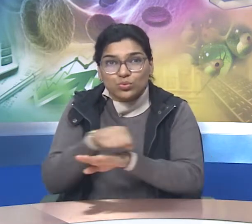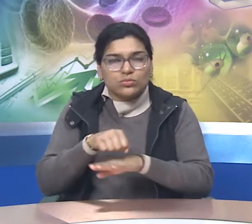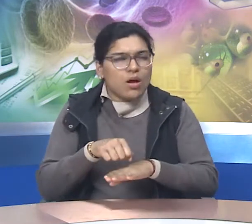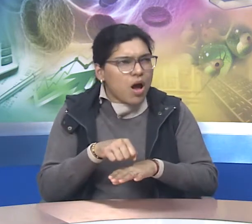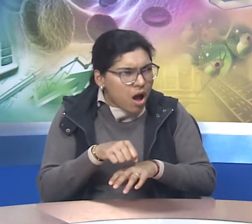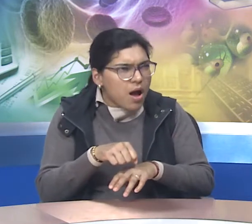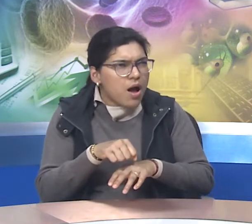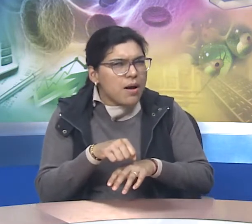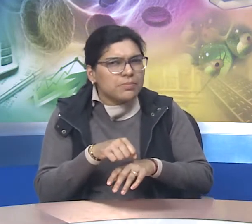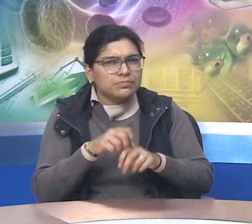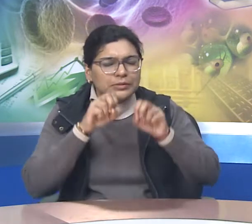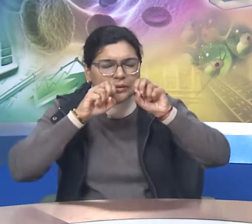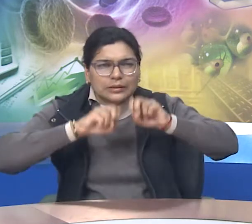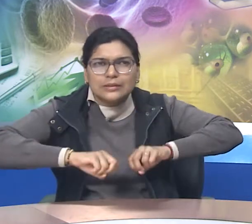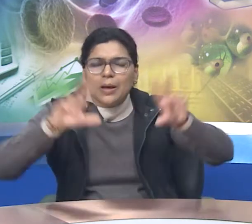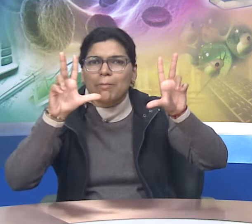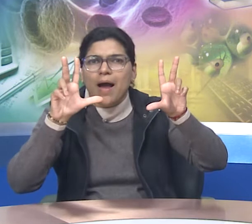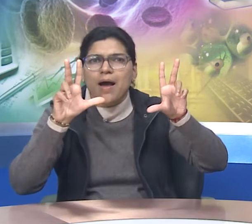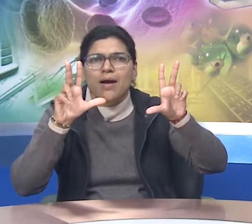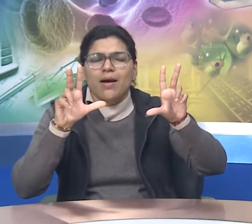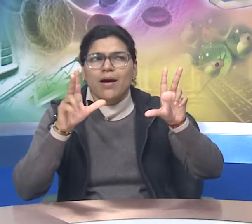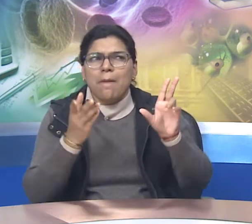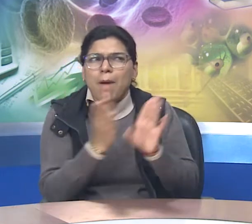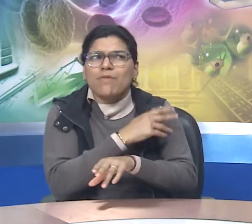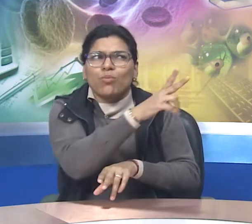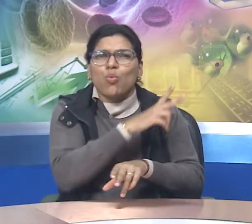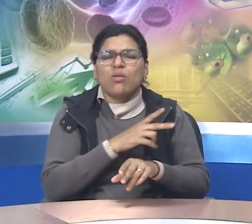and some loose changes.